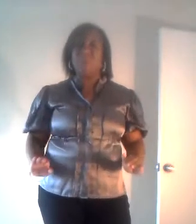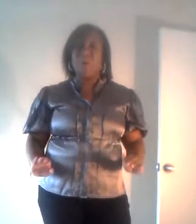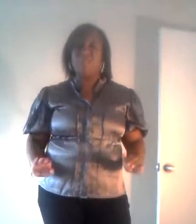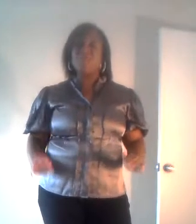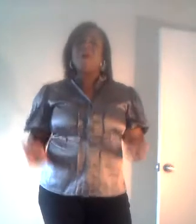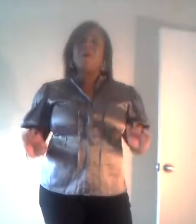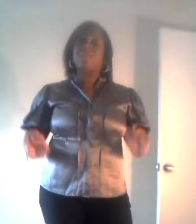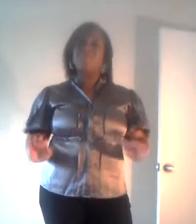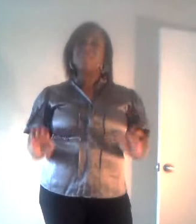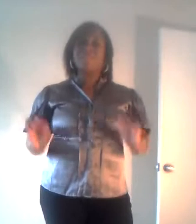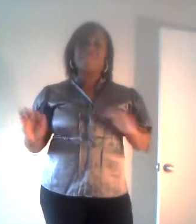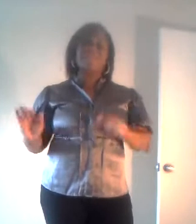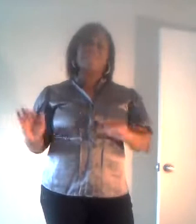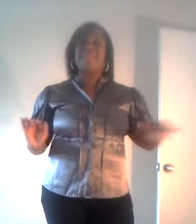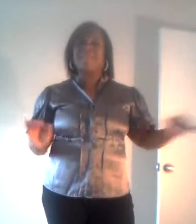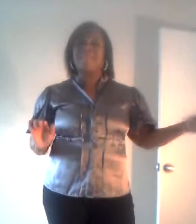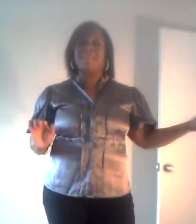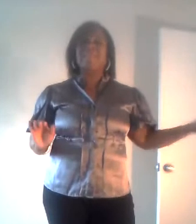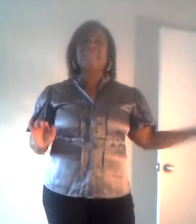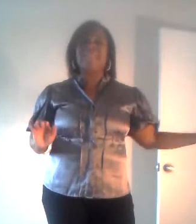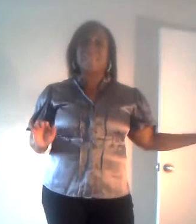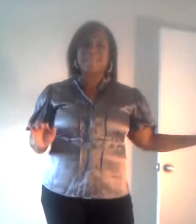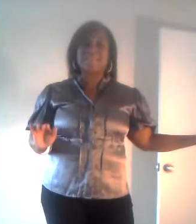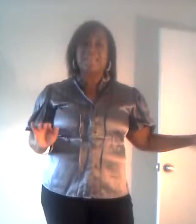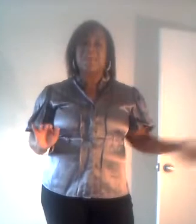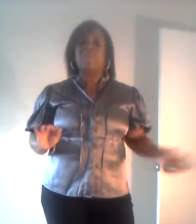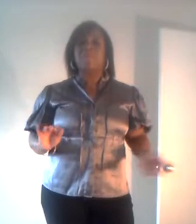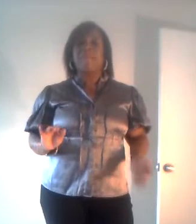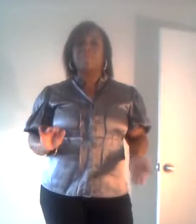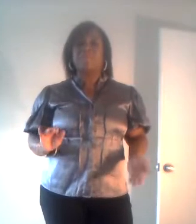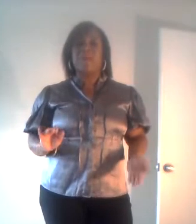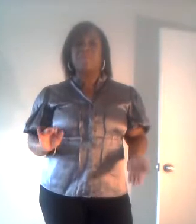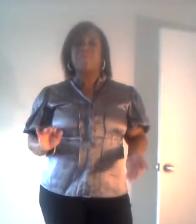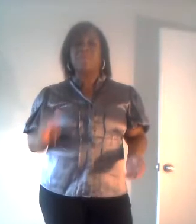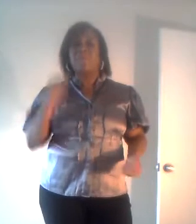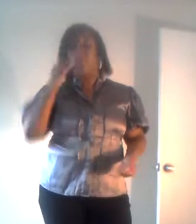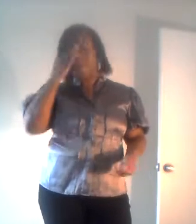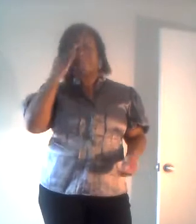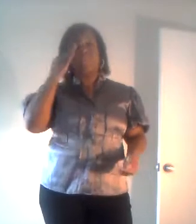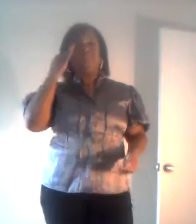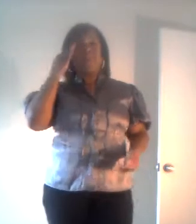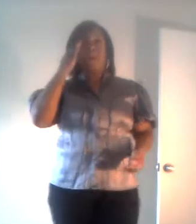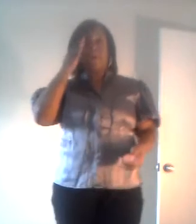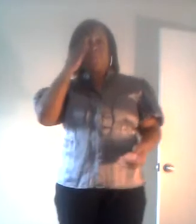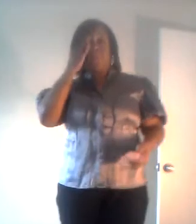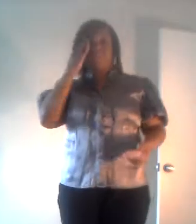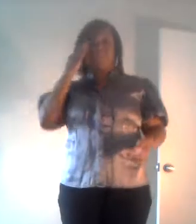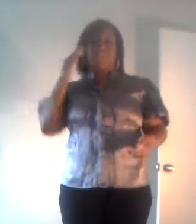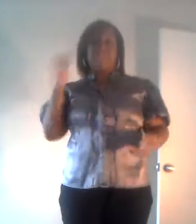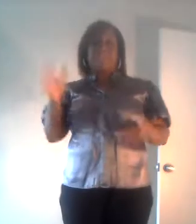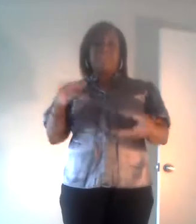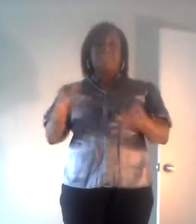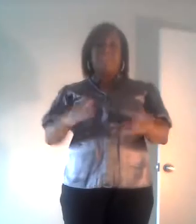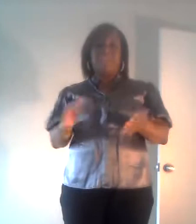low. Of course, because I've been eating ridiculously over the last 3 weeks, any change